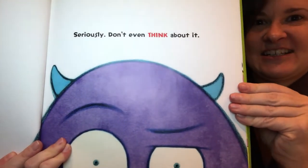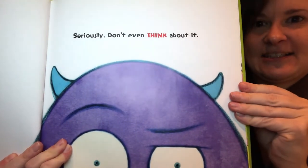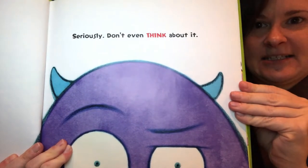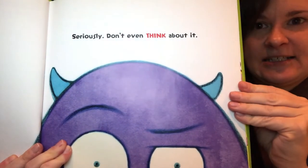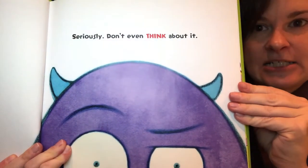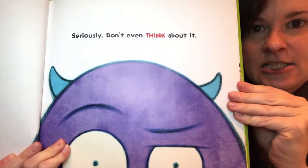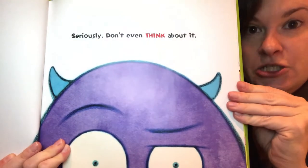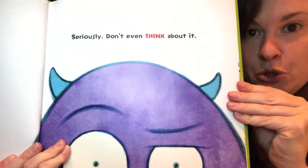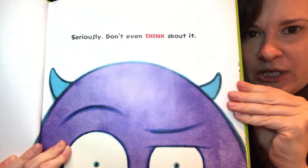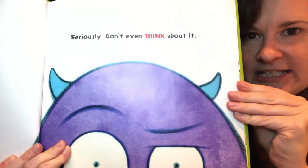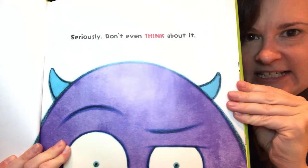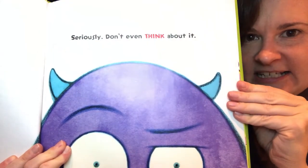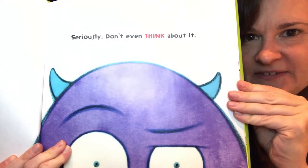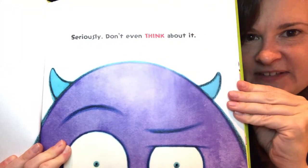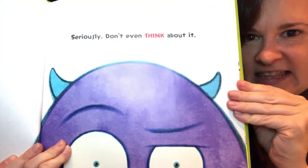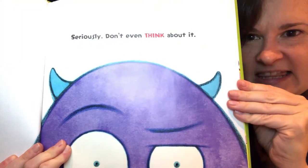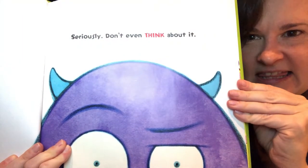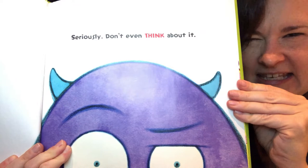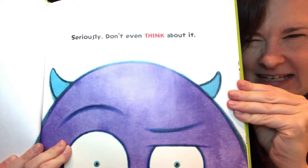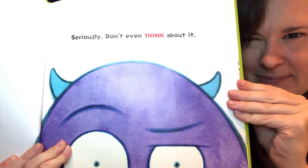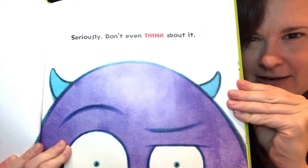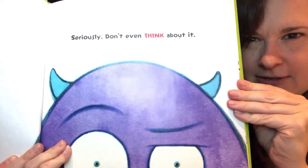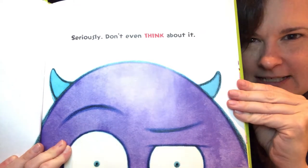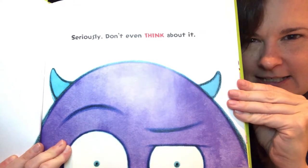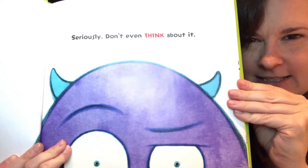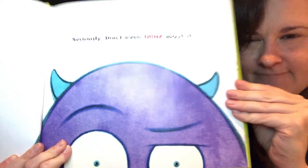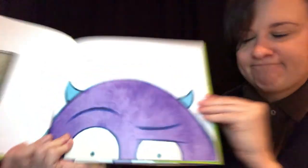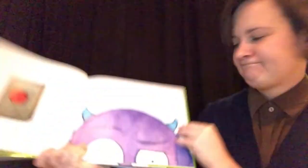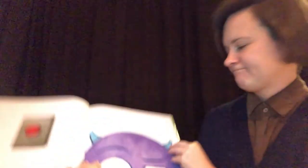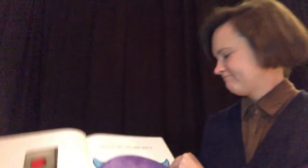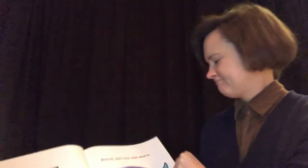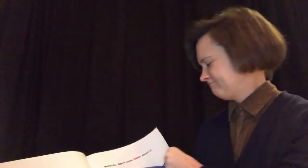Seriously, don't even think about it.